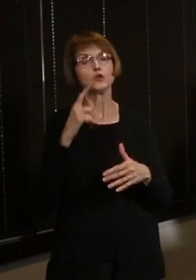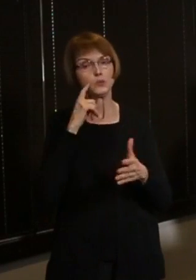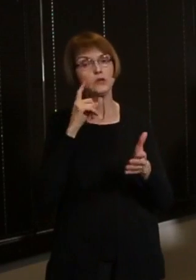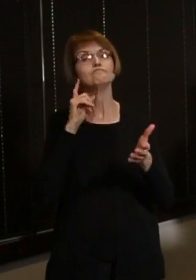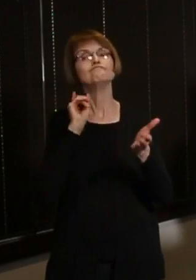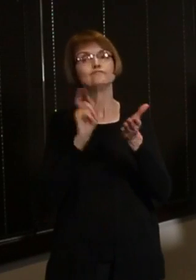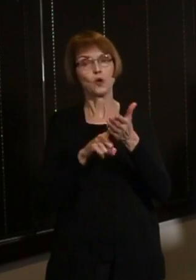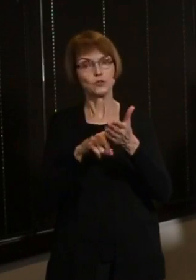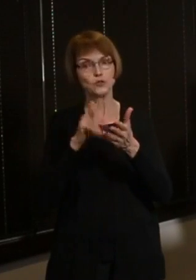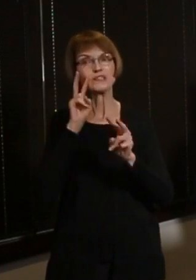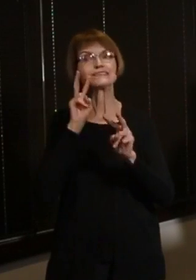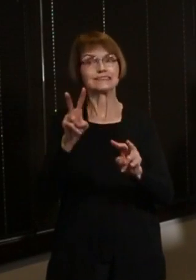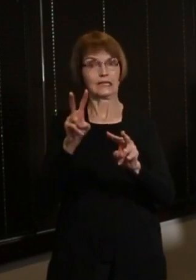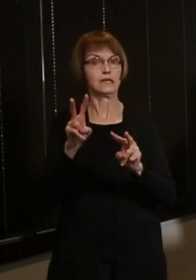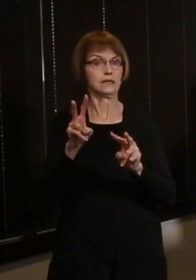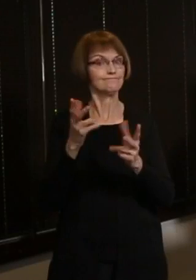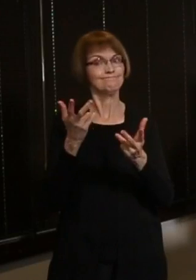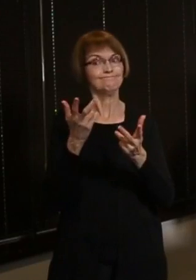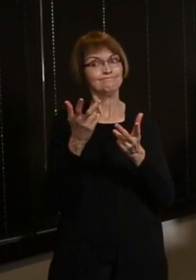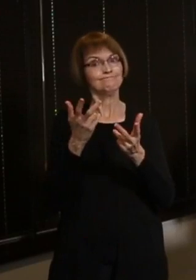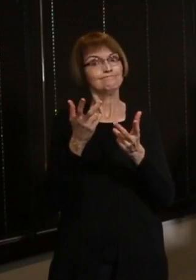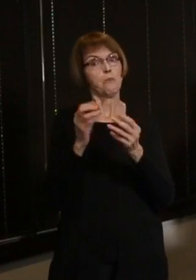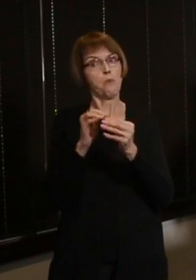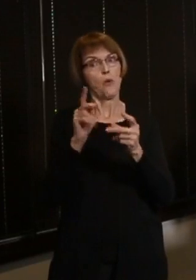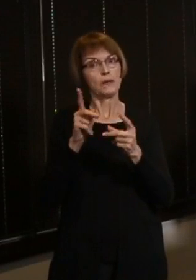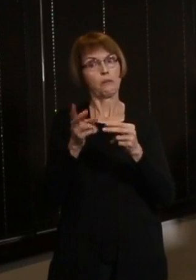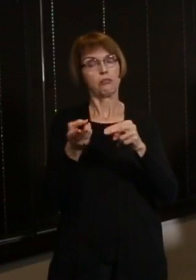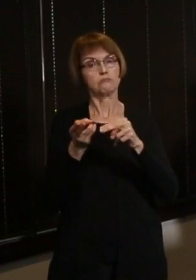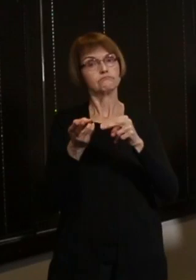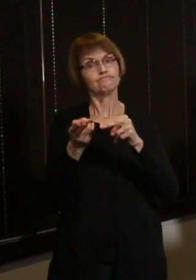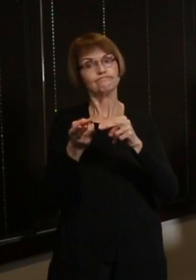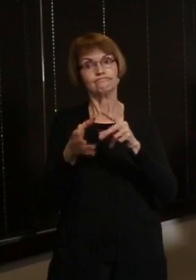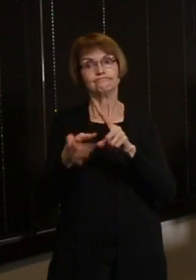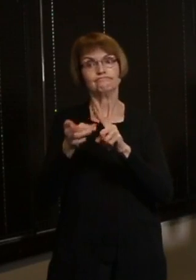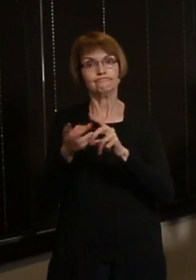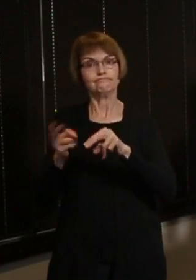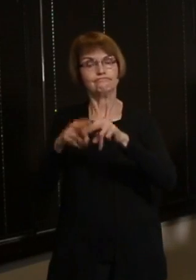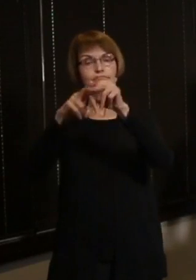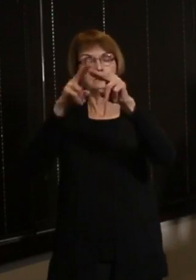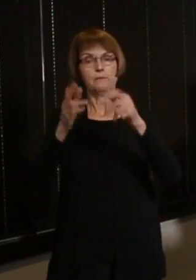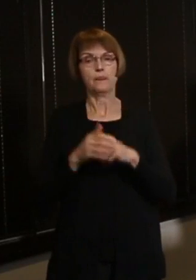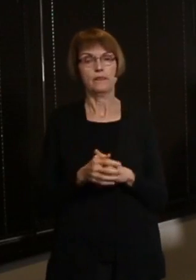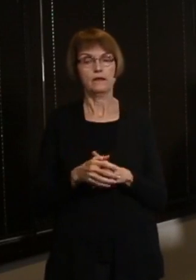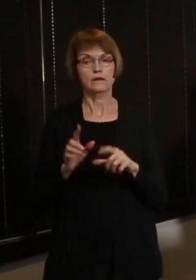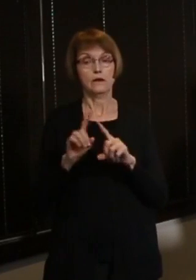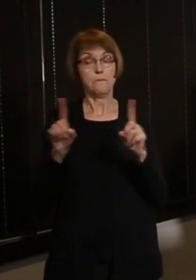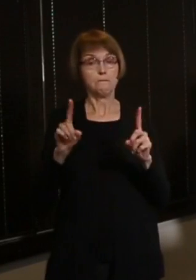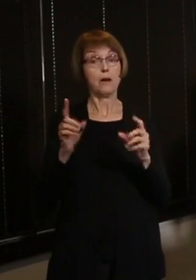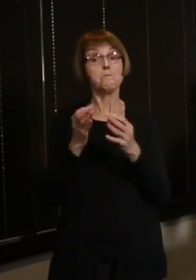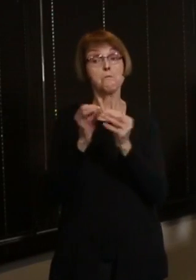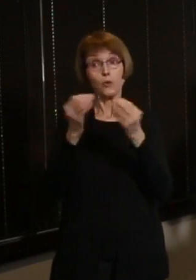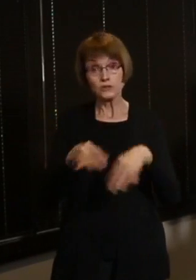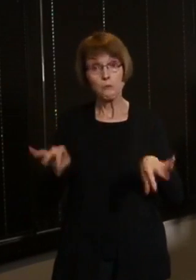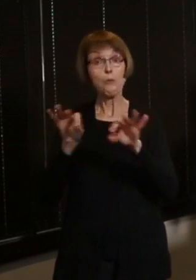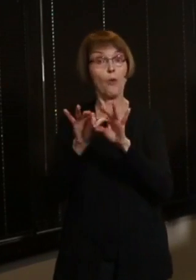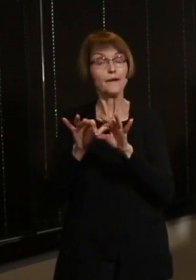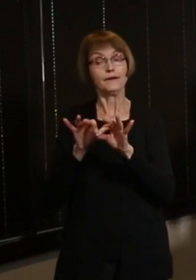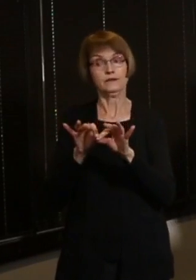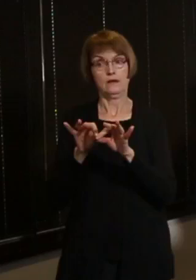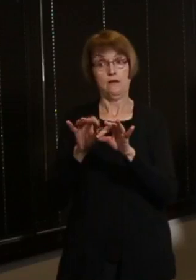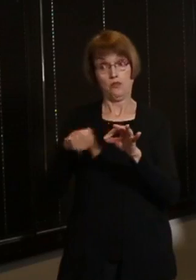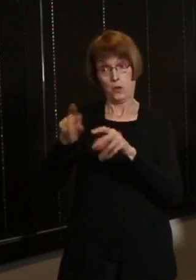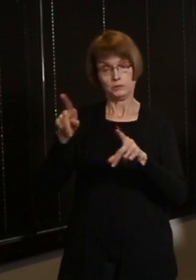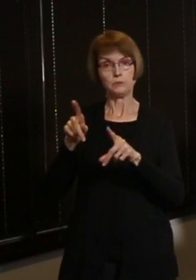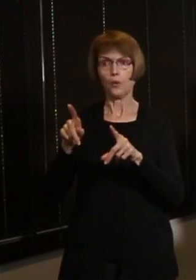cases. The good news is that we aren't seeing as many of the more vulnerable population becoming sick.